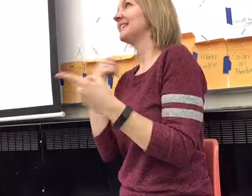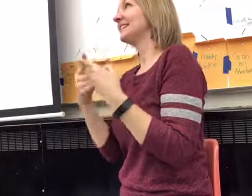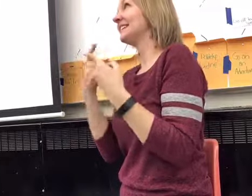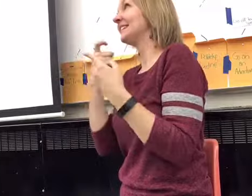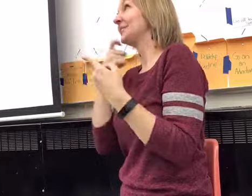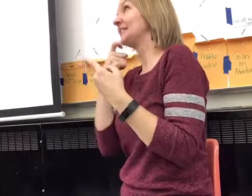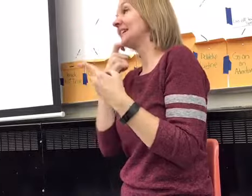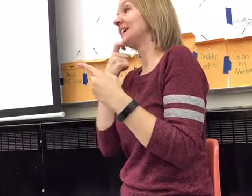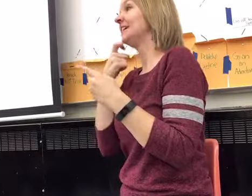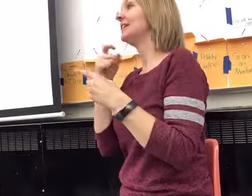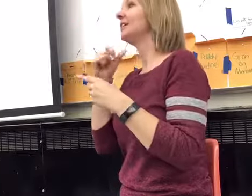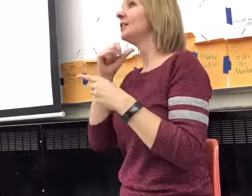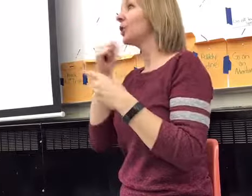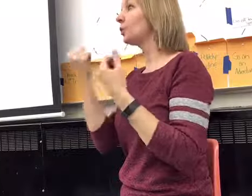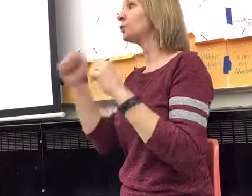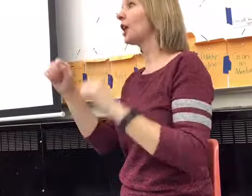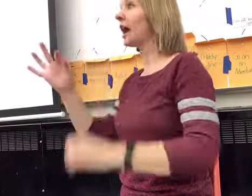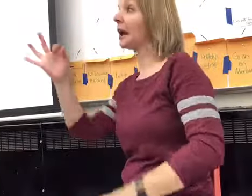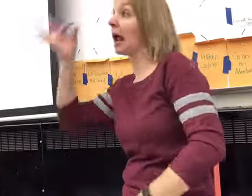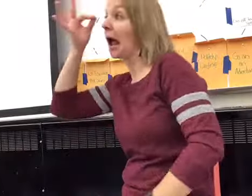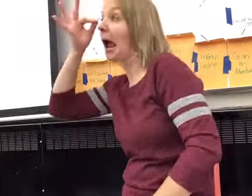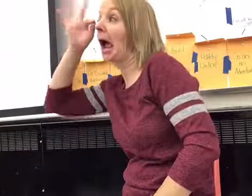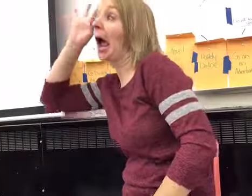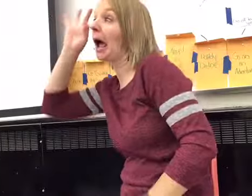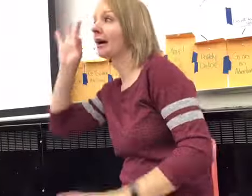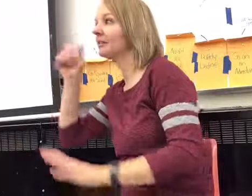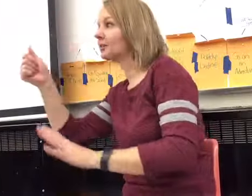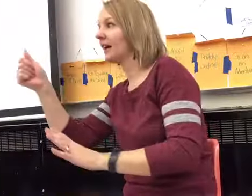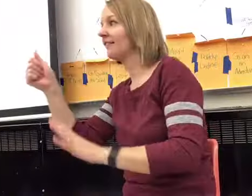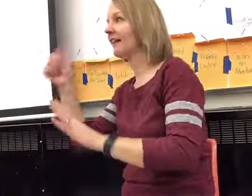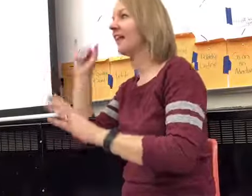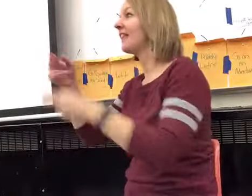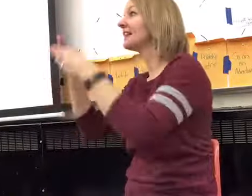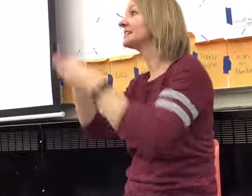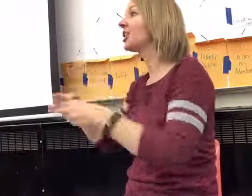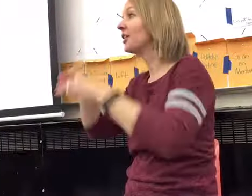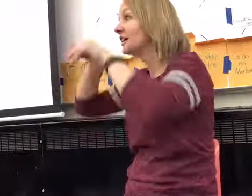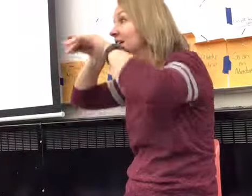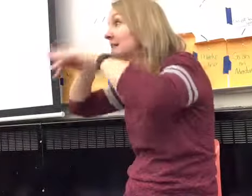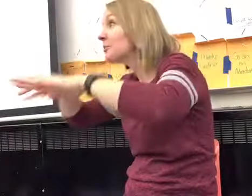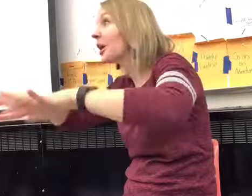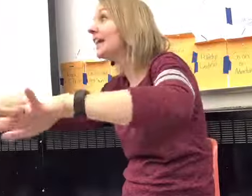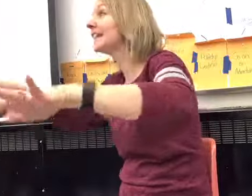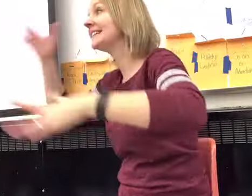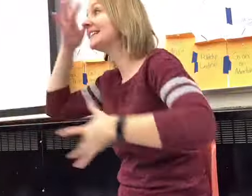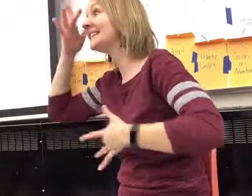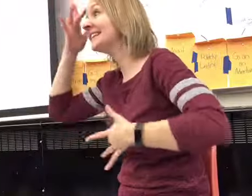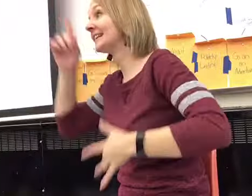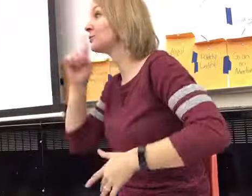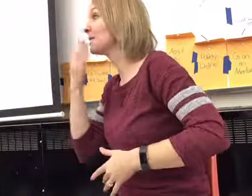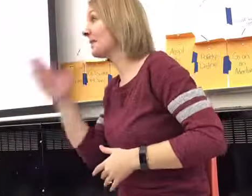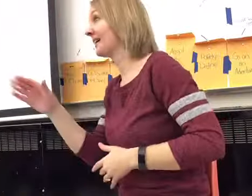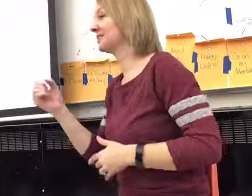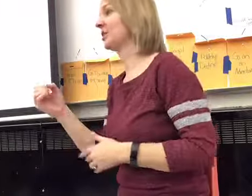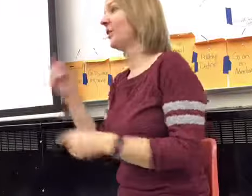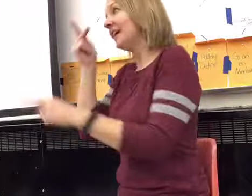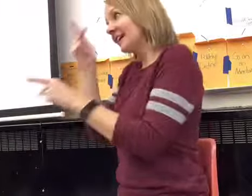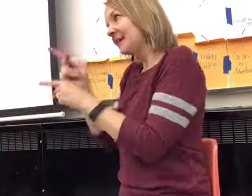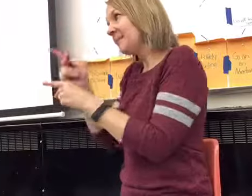Please don't try to put this in your eye, okay? That is called spreading disease, and that's really bad. So, keep it in, but you can see